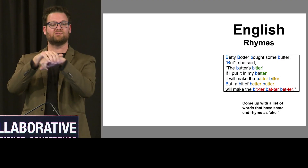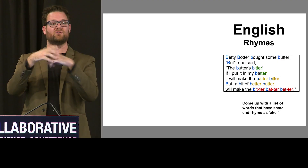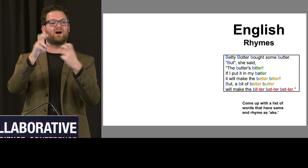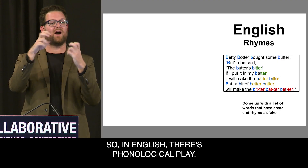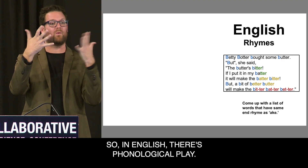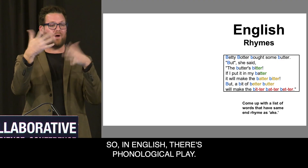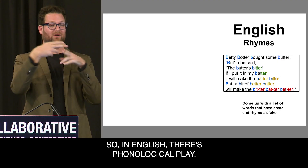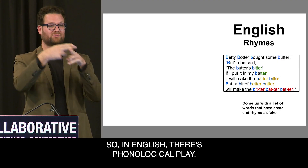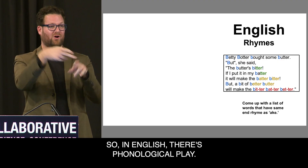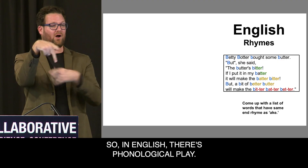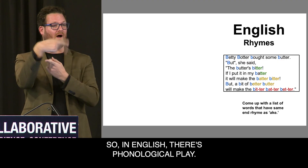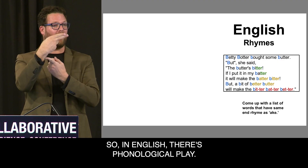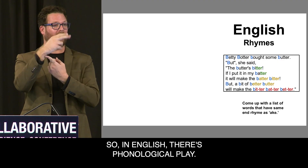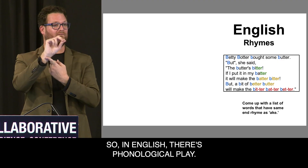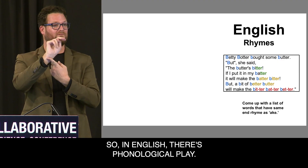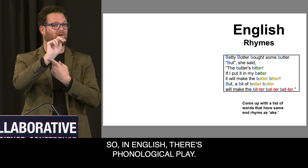So in English,